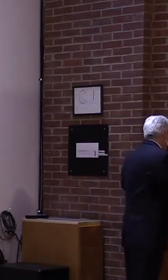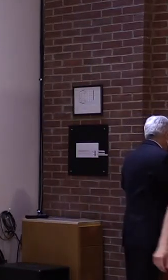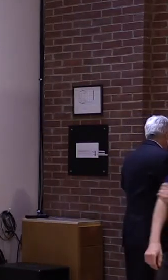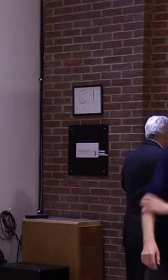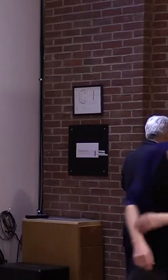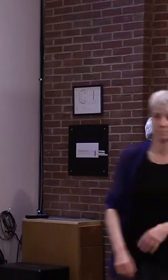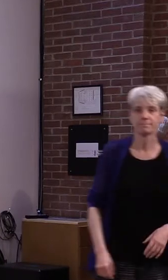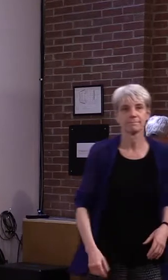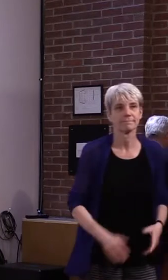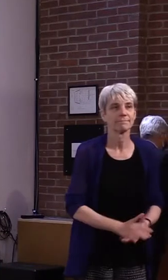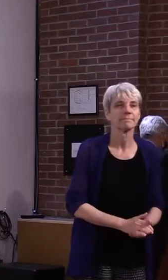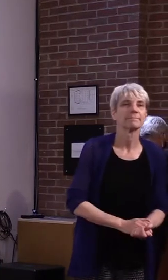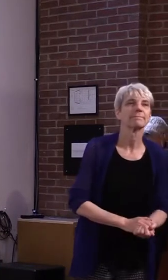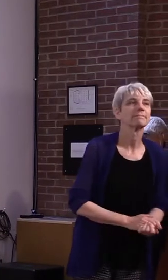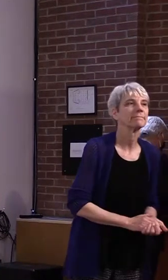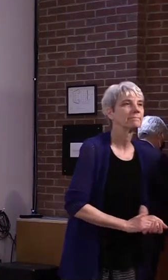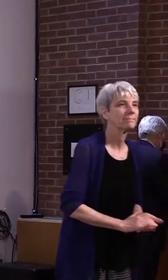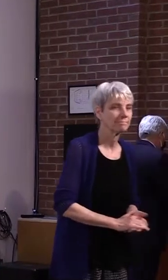Hi, Governor.